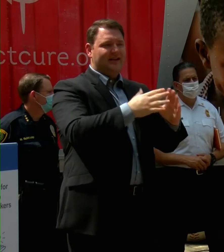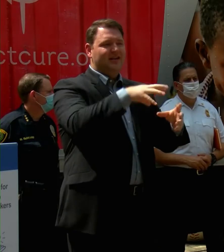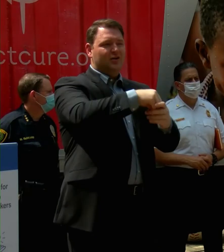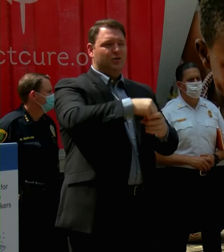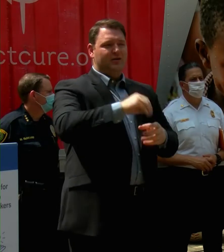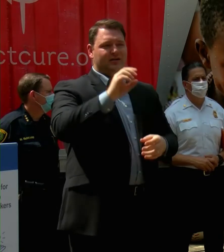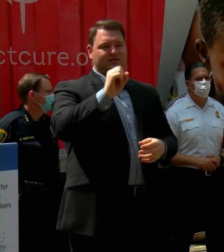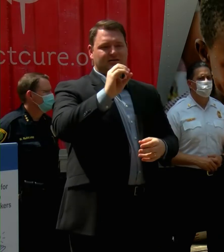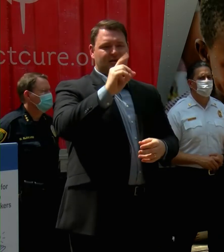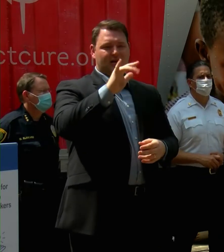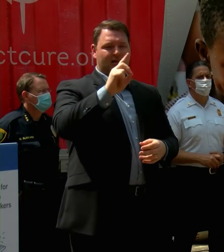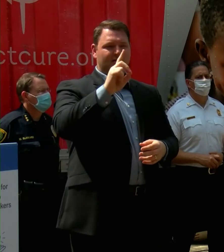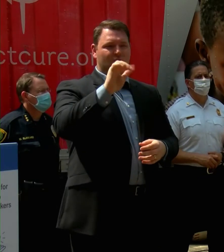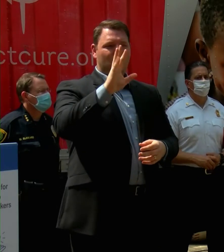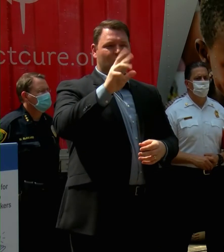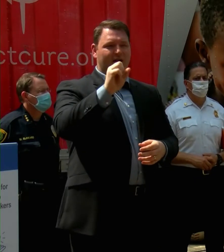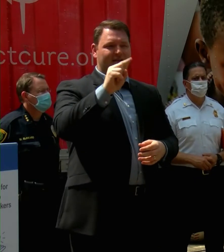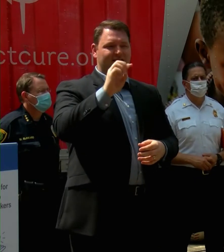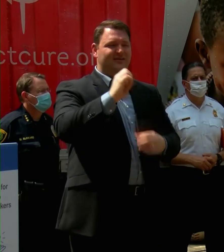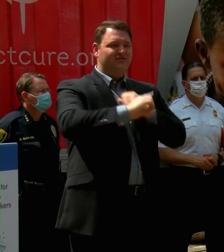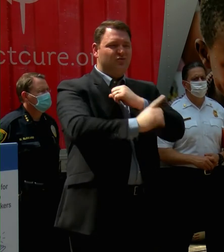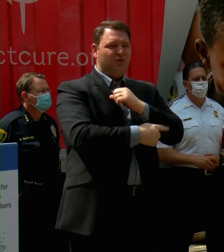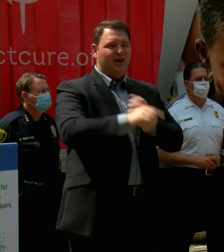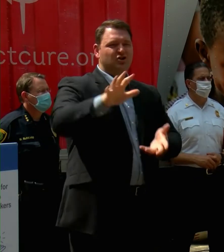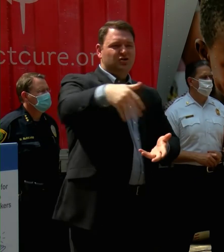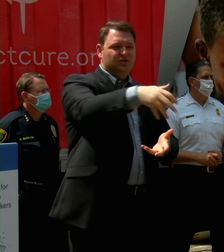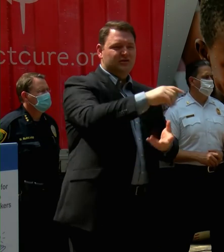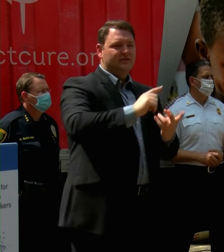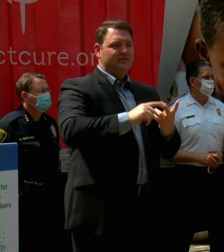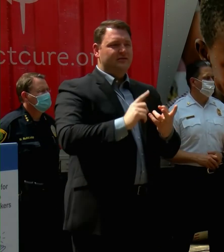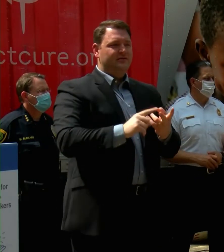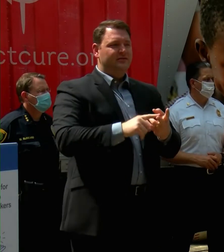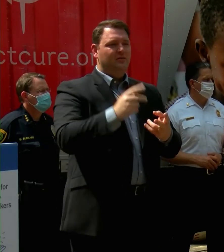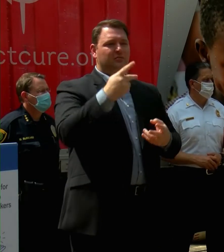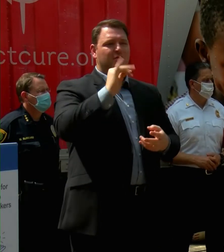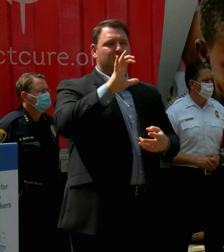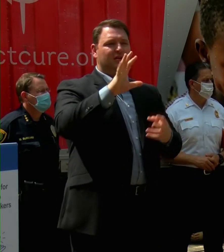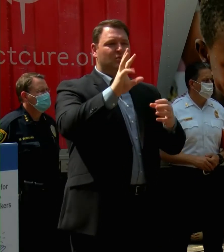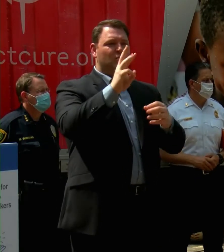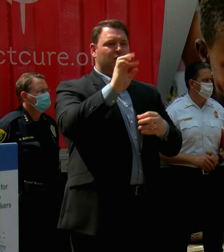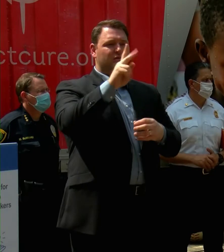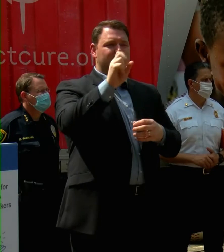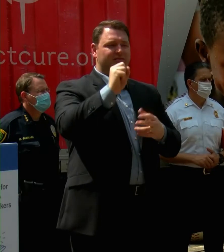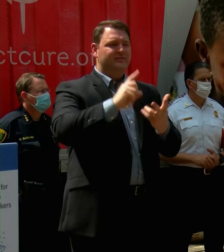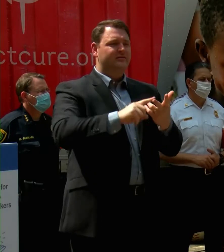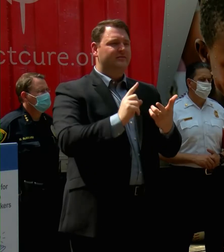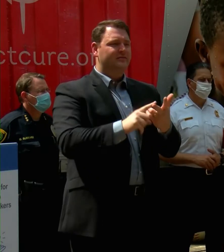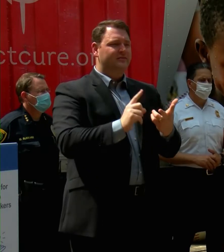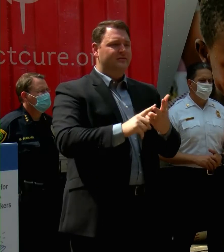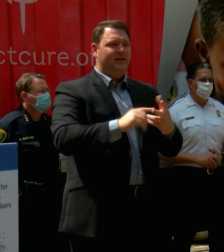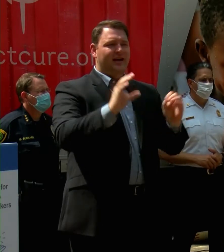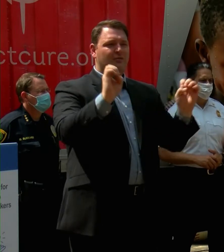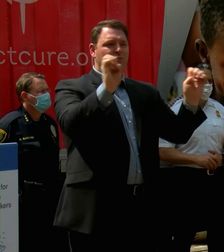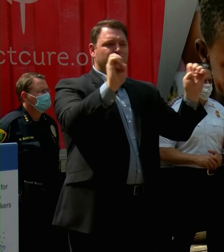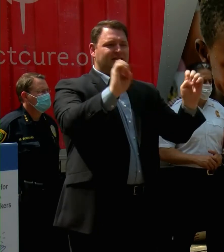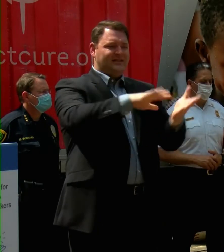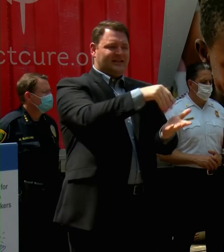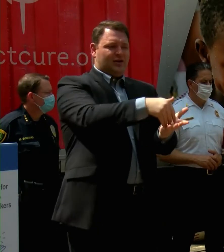public works, our Houston Emergency Center people. So I just want to thank everybody very much for their